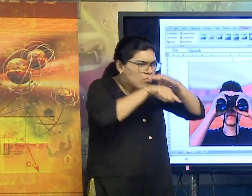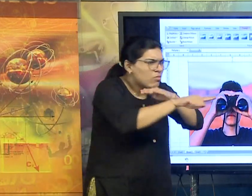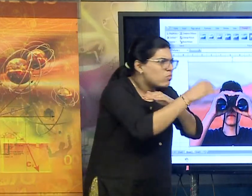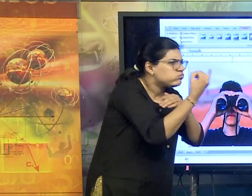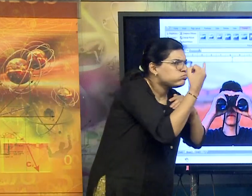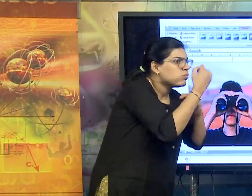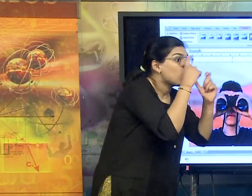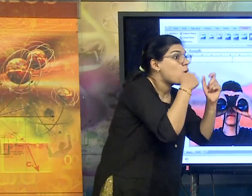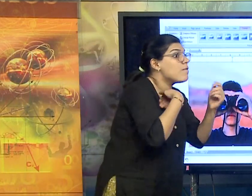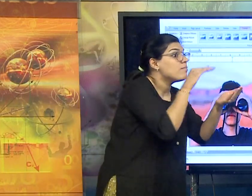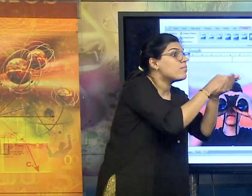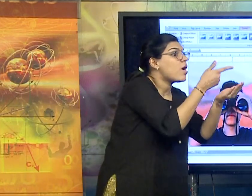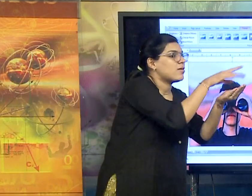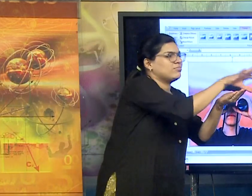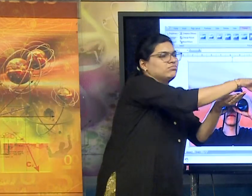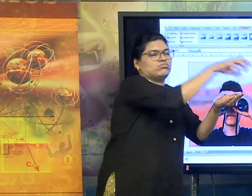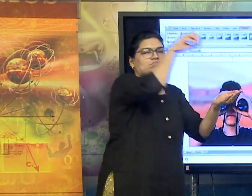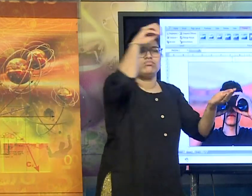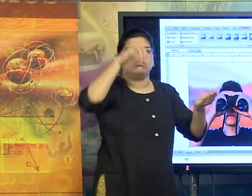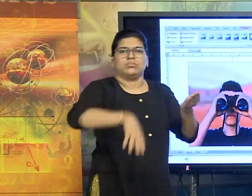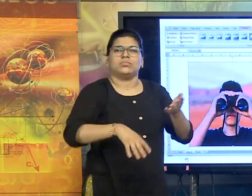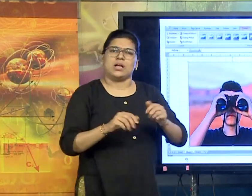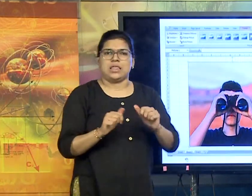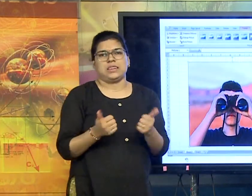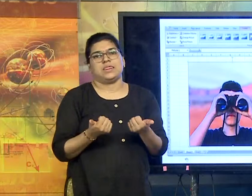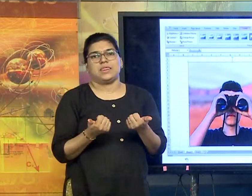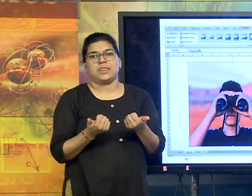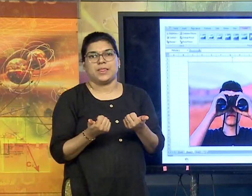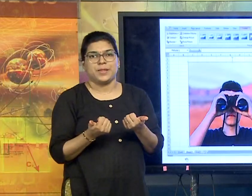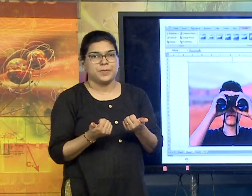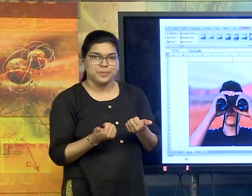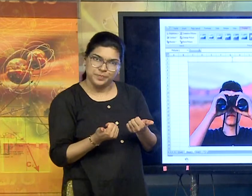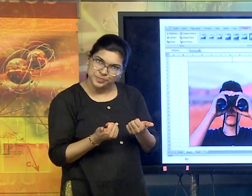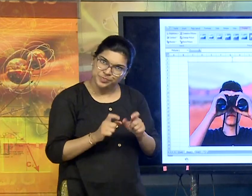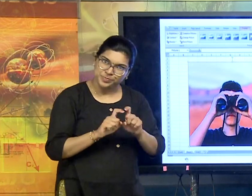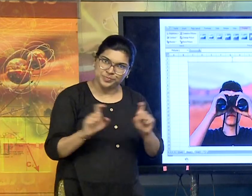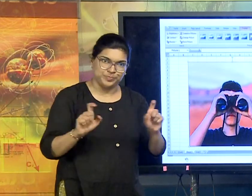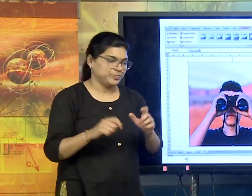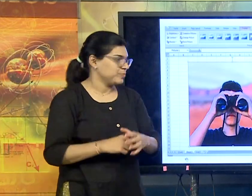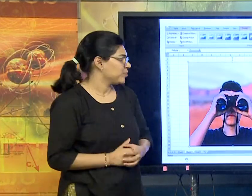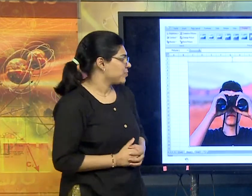images, and put that in your file. It is possible.